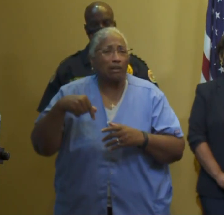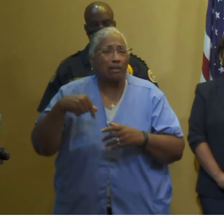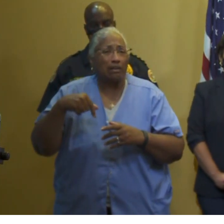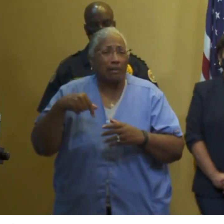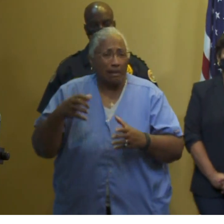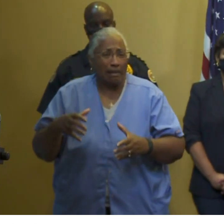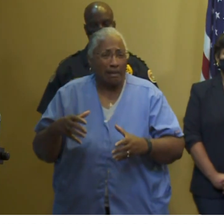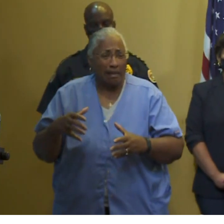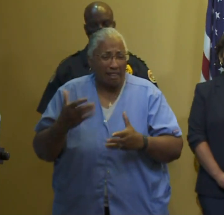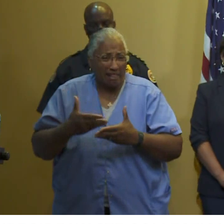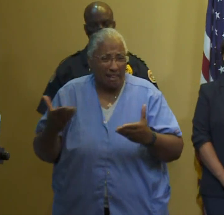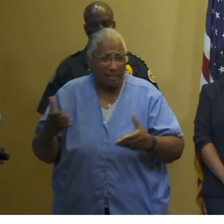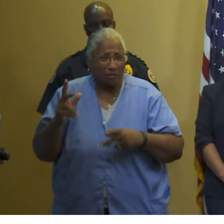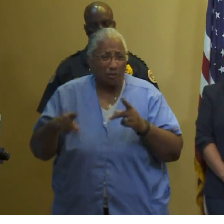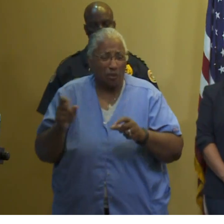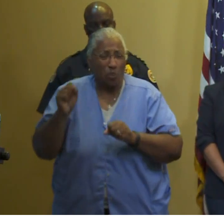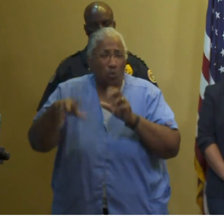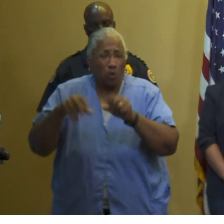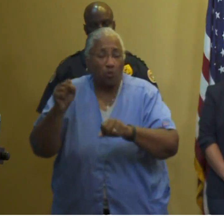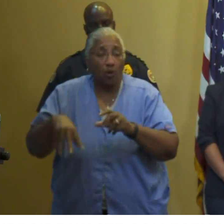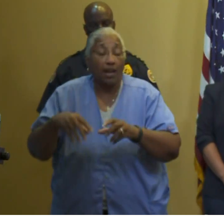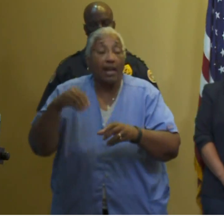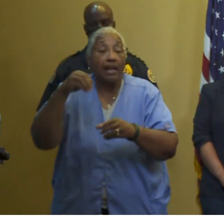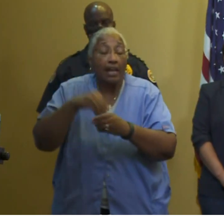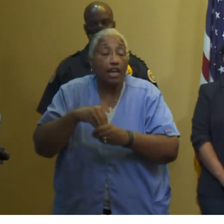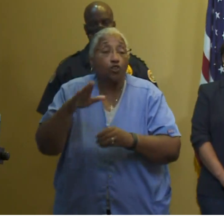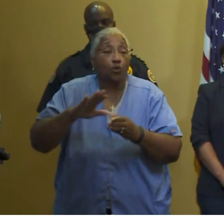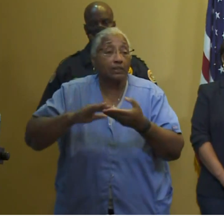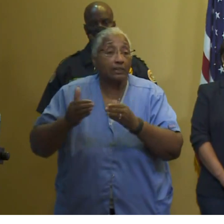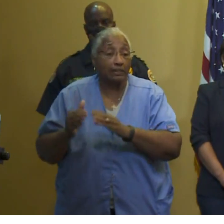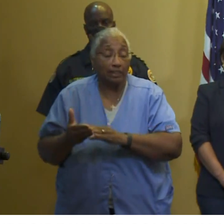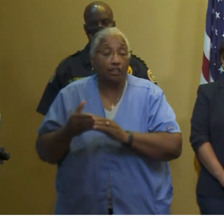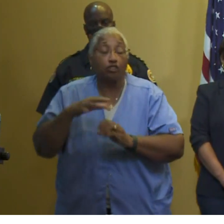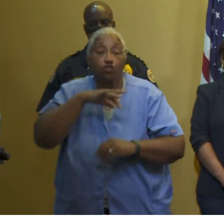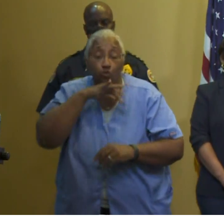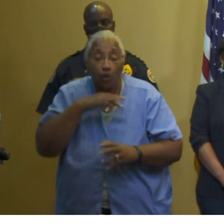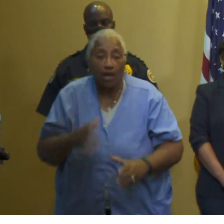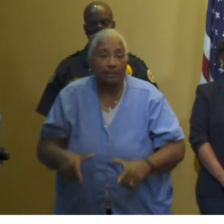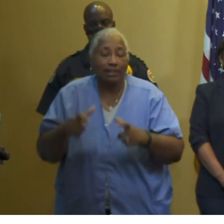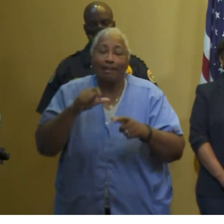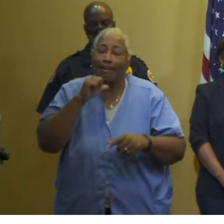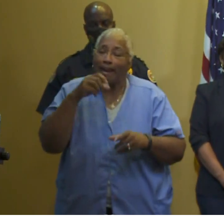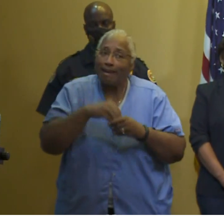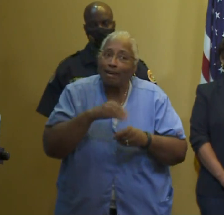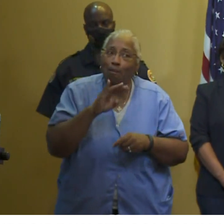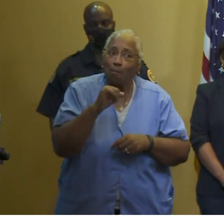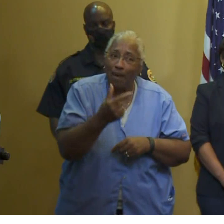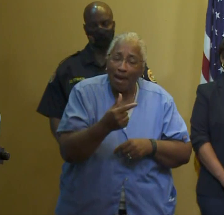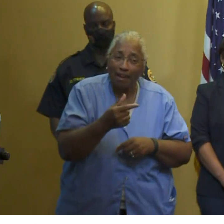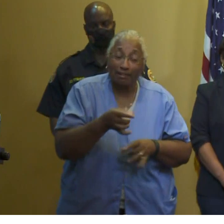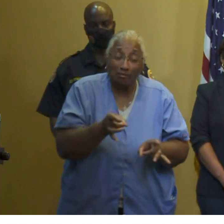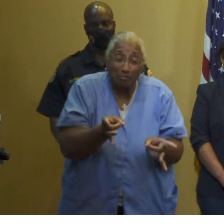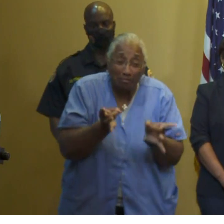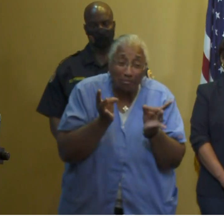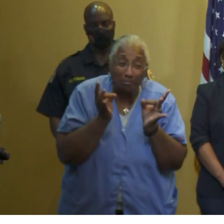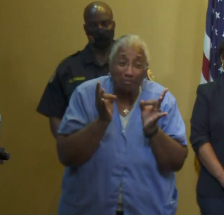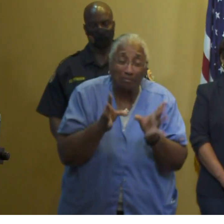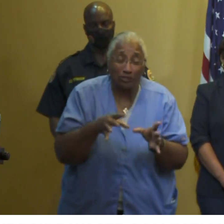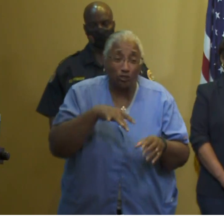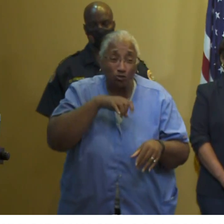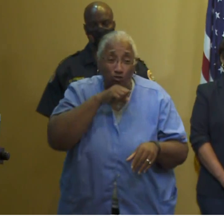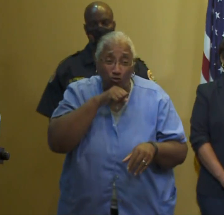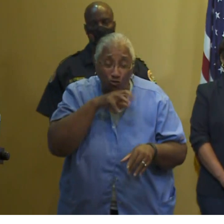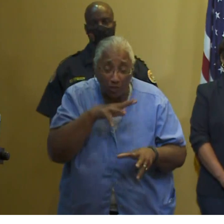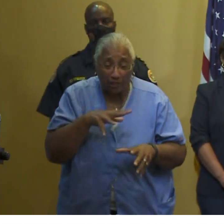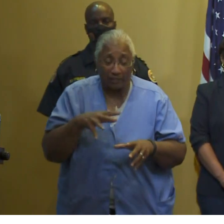away from their houses. Put it in your city trash can. Don't put it in a bag. Put the nastiest of the nasty in the city trash